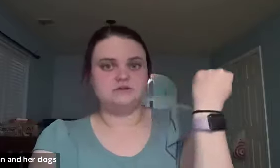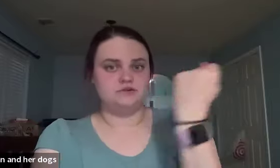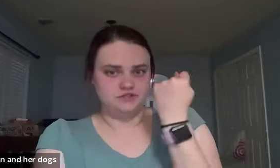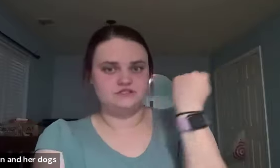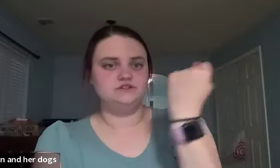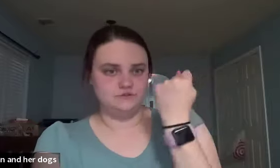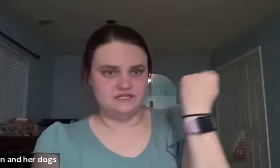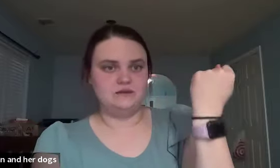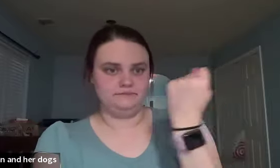circular motion, Tuesday.